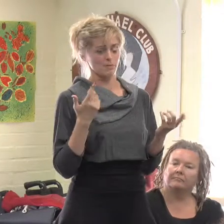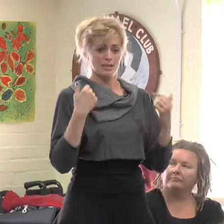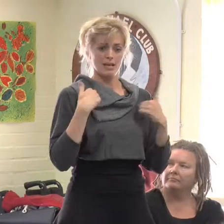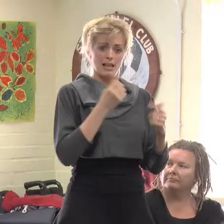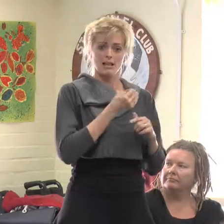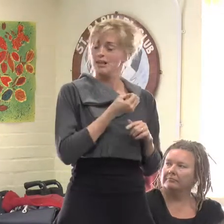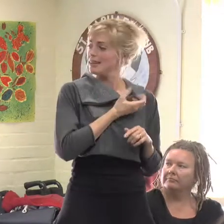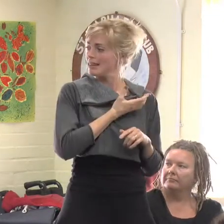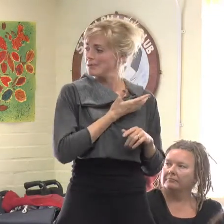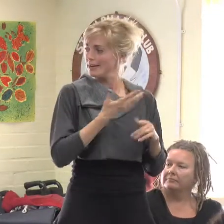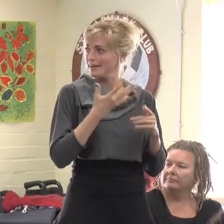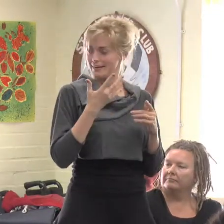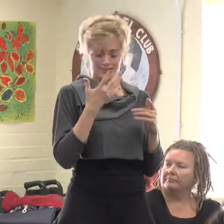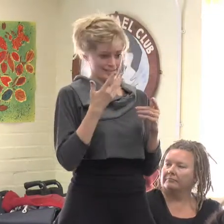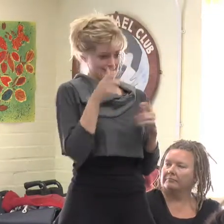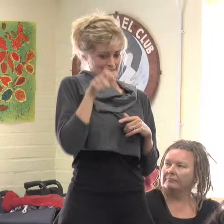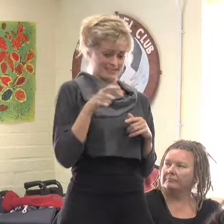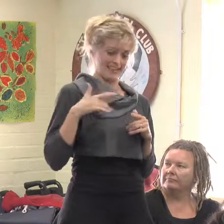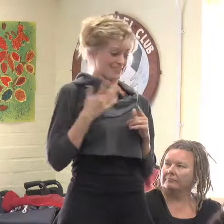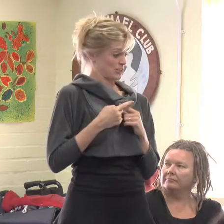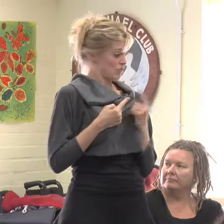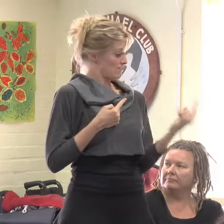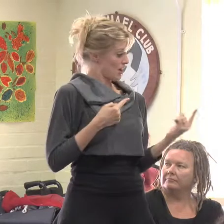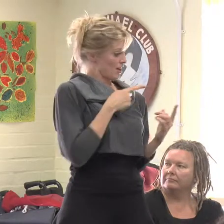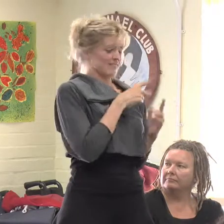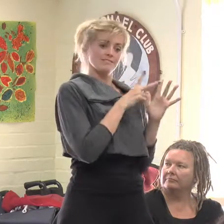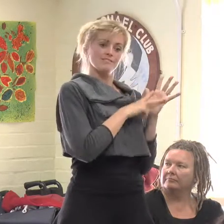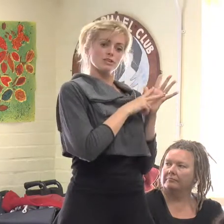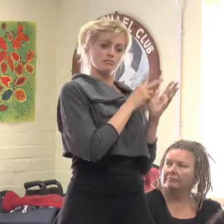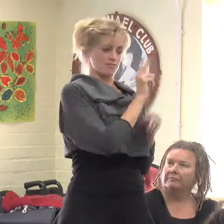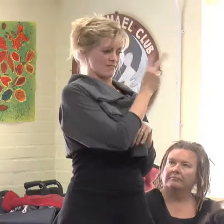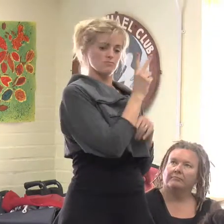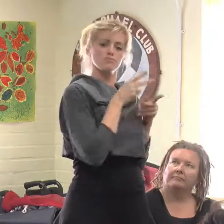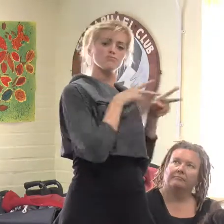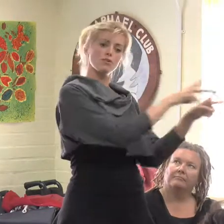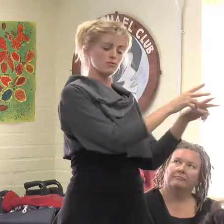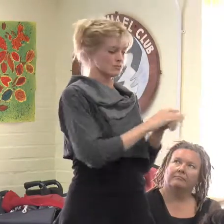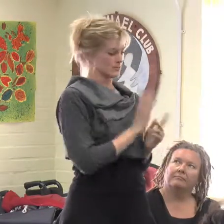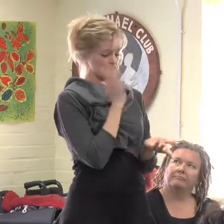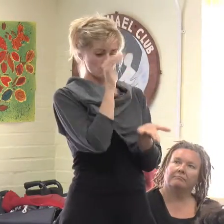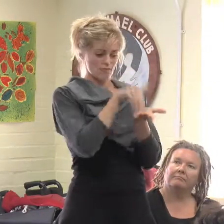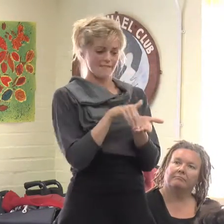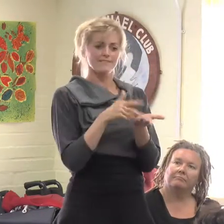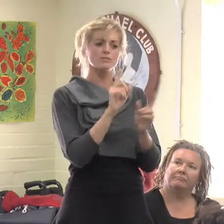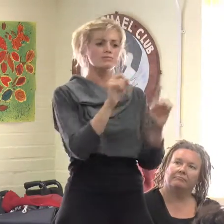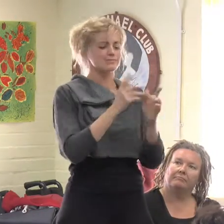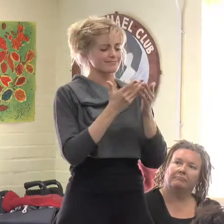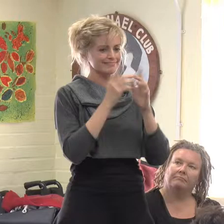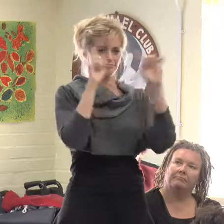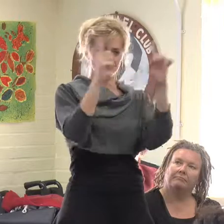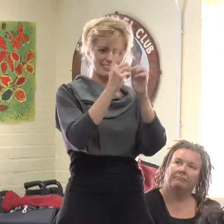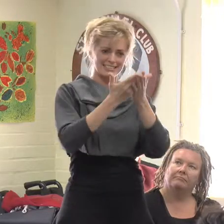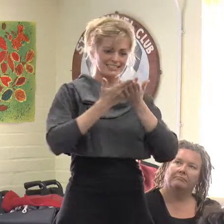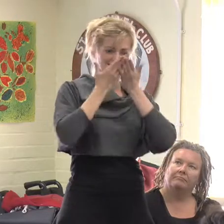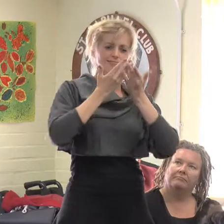corner in Victoria Road. And I came to Cambridge as an undergraduate to study history of the Kings. My first job